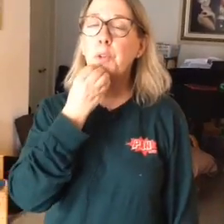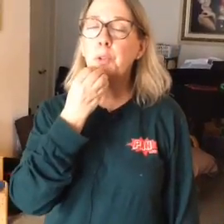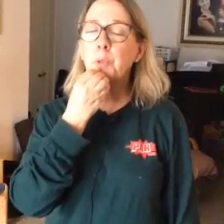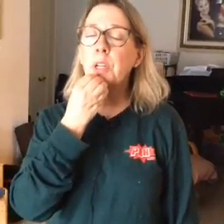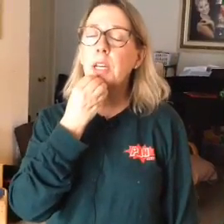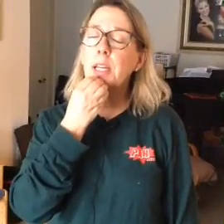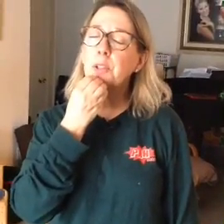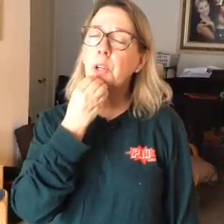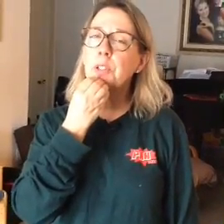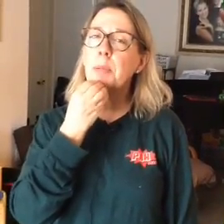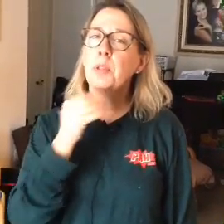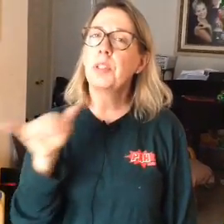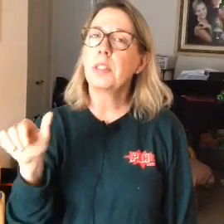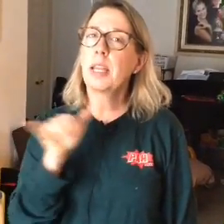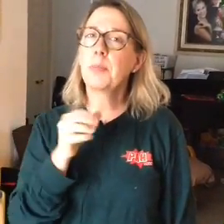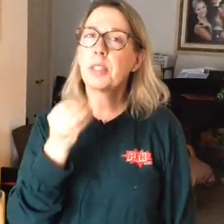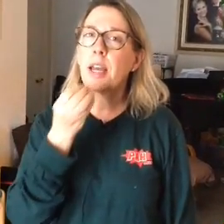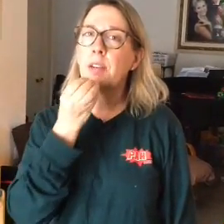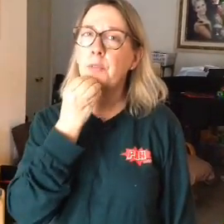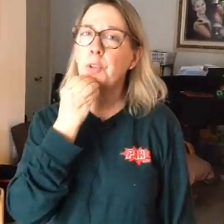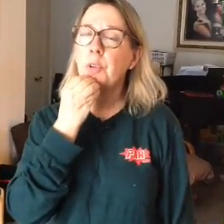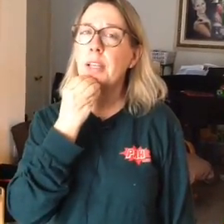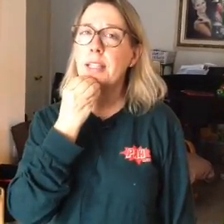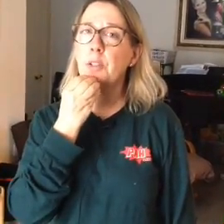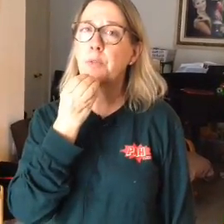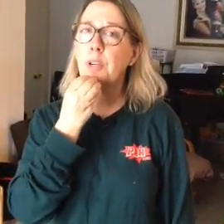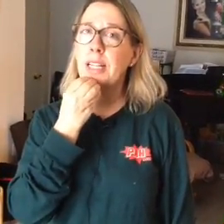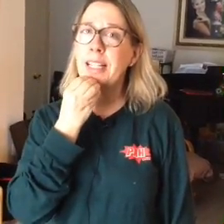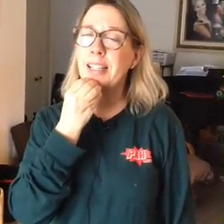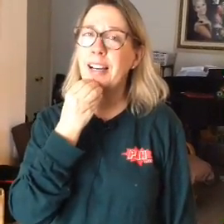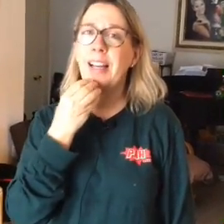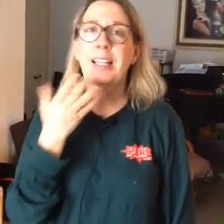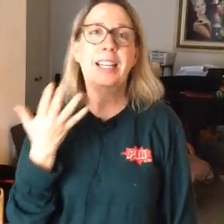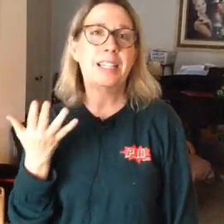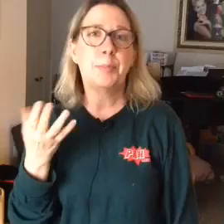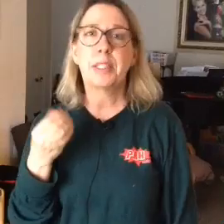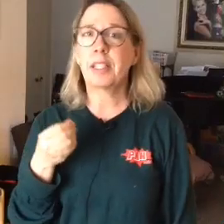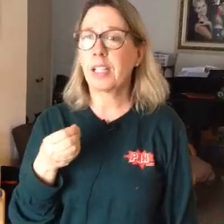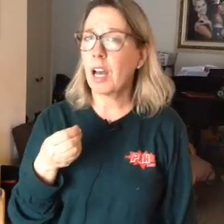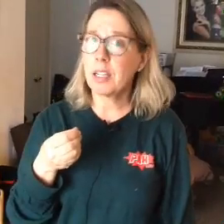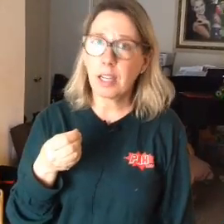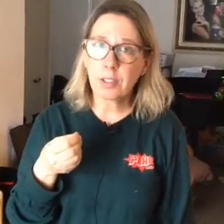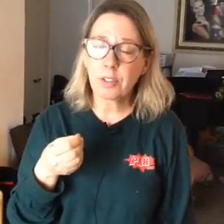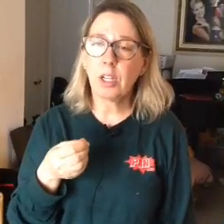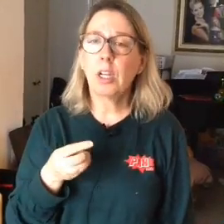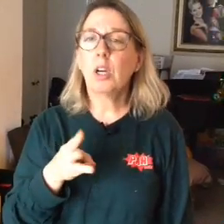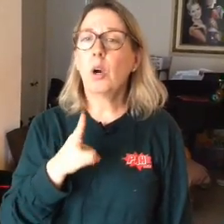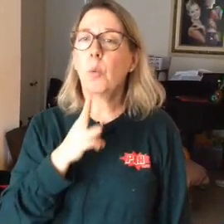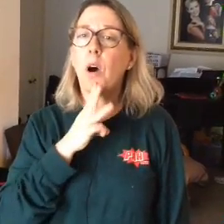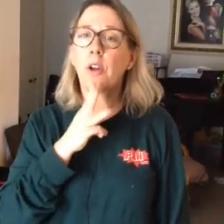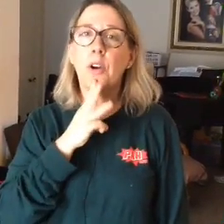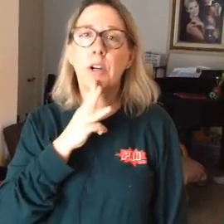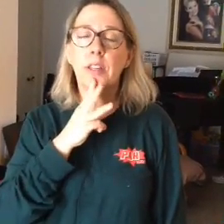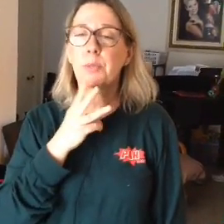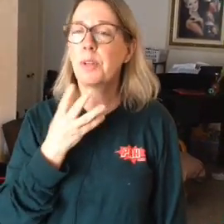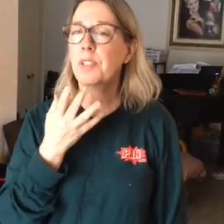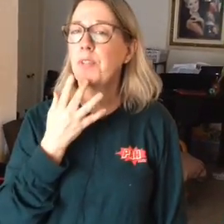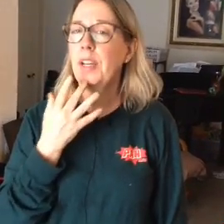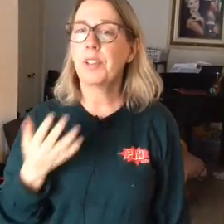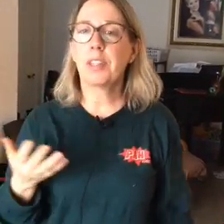food, and you'll notice I'm using the same sign, food, as I do for eat. Again, it depends on the context. Water, that's one of his favorite